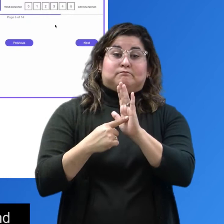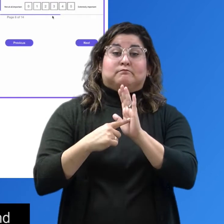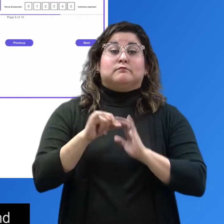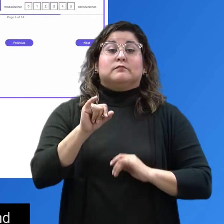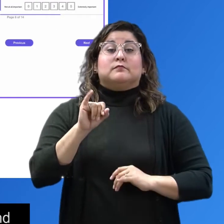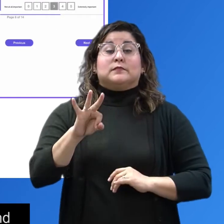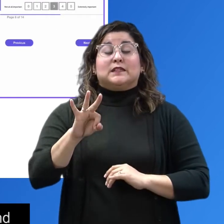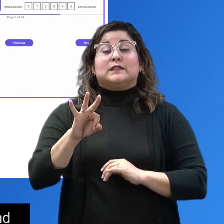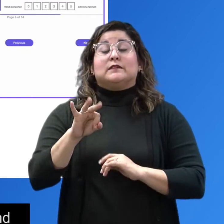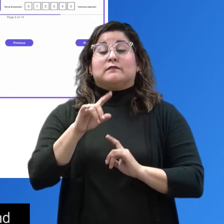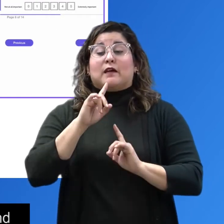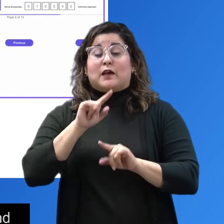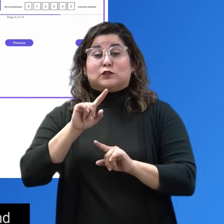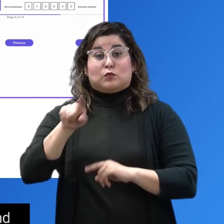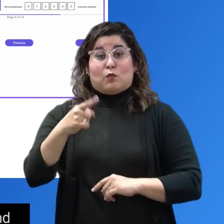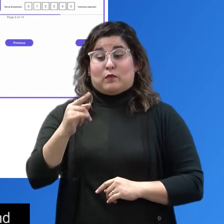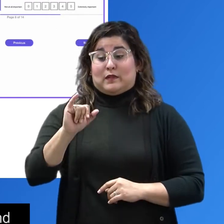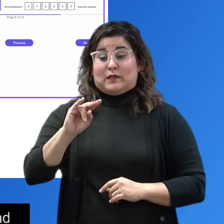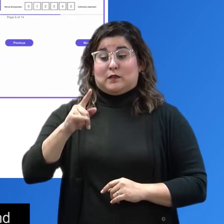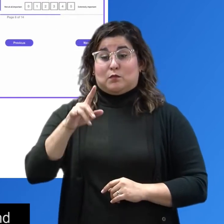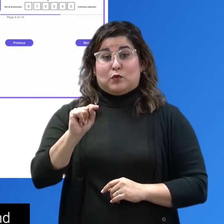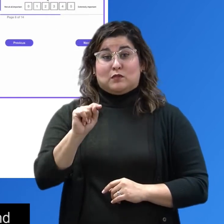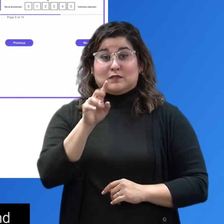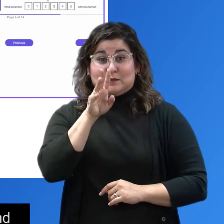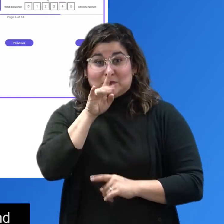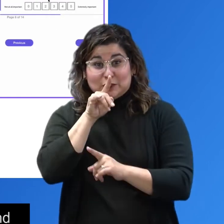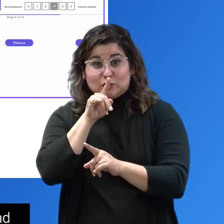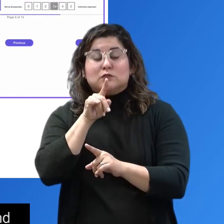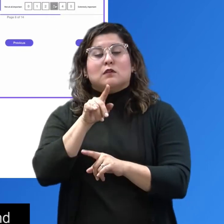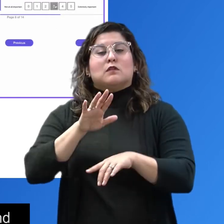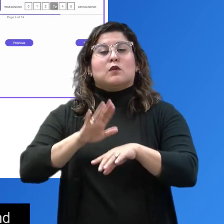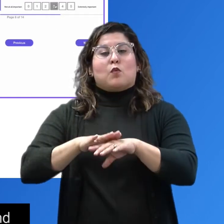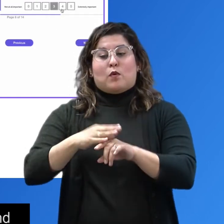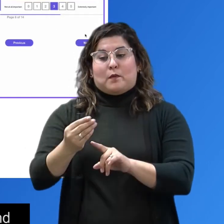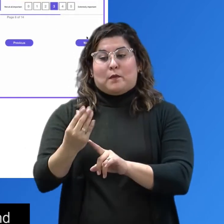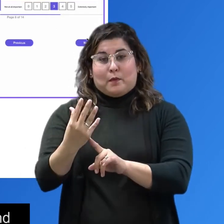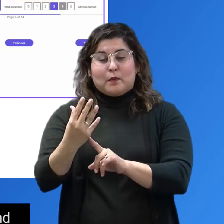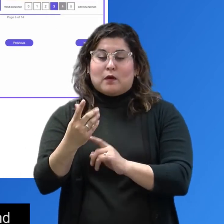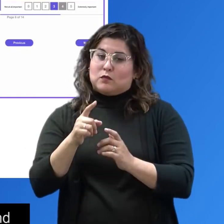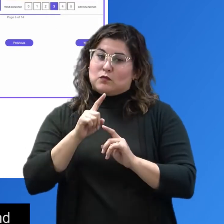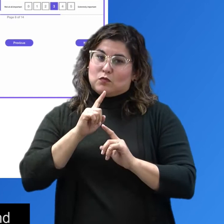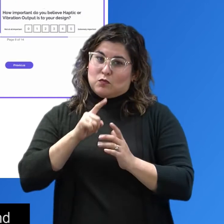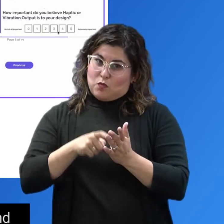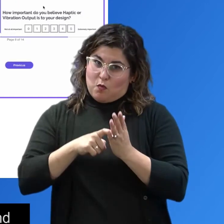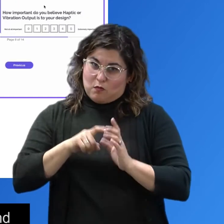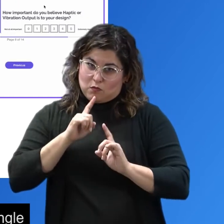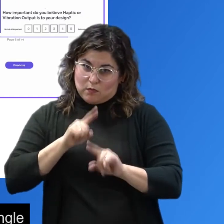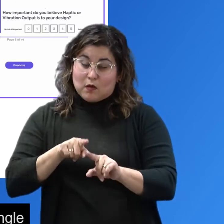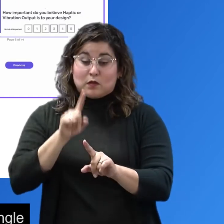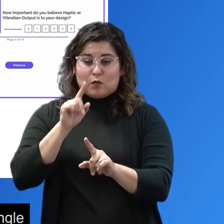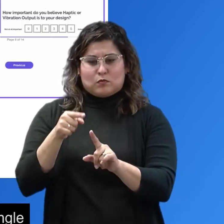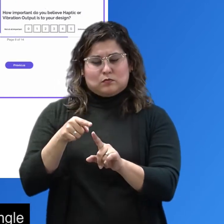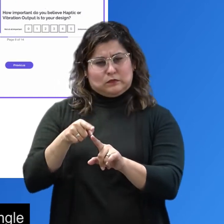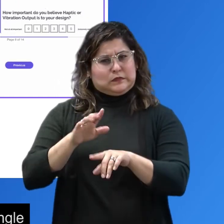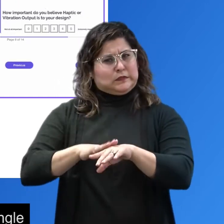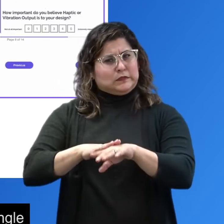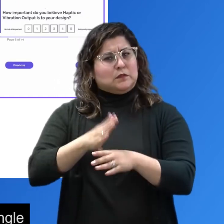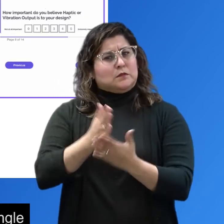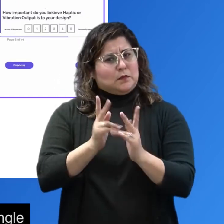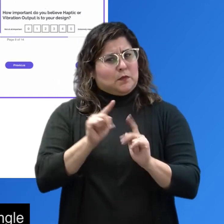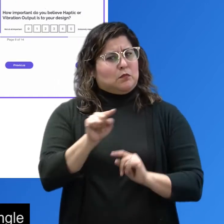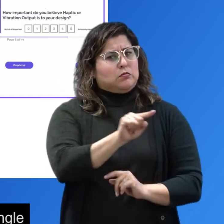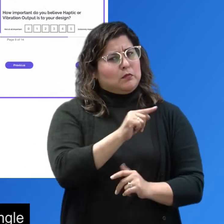designer answers that the only input will be speech input, then a warning requiring a response will indicate that some people may have